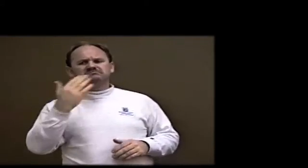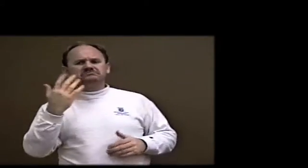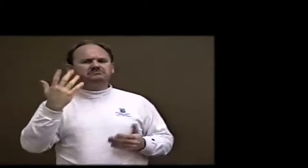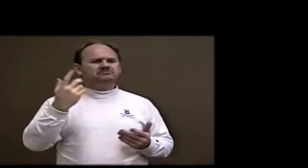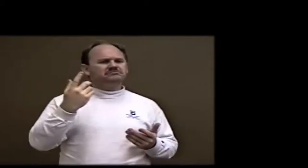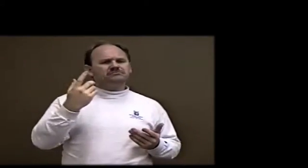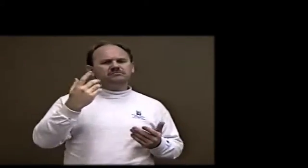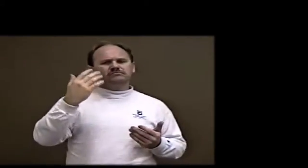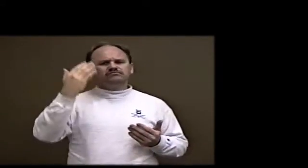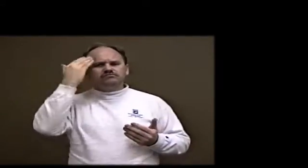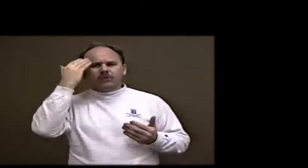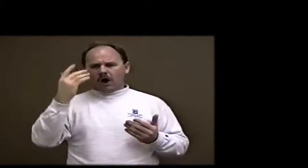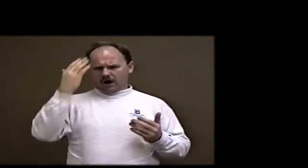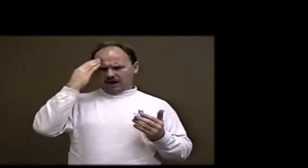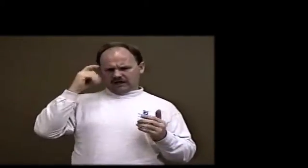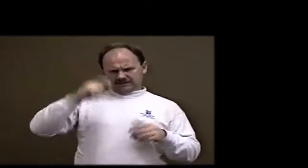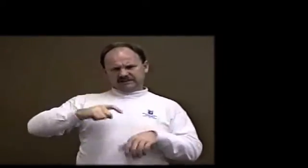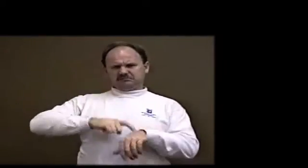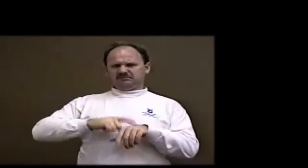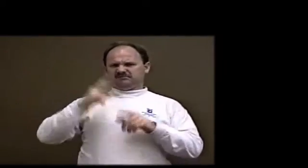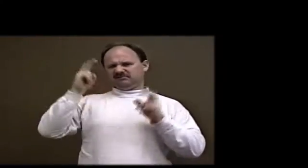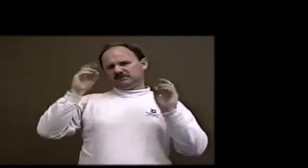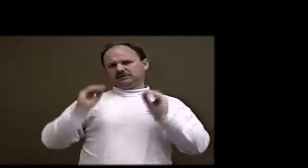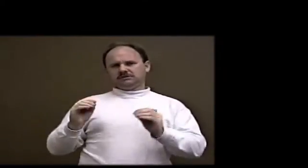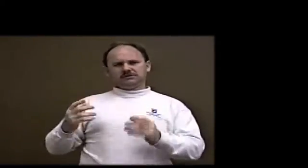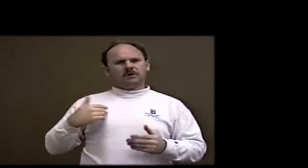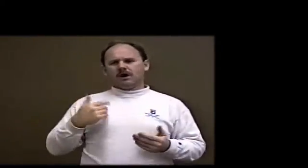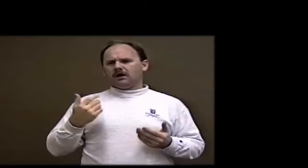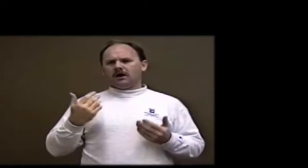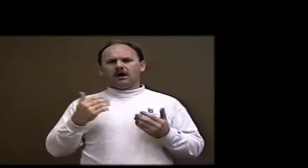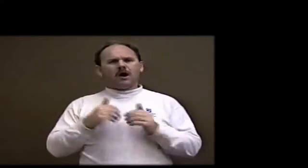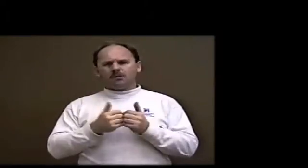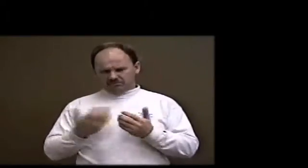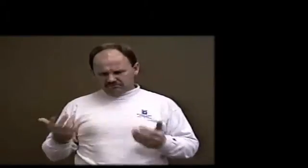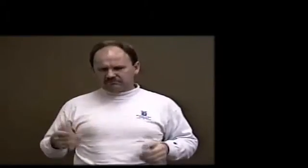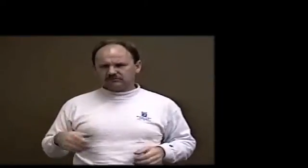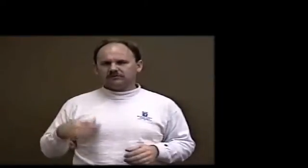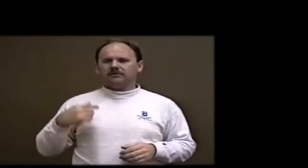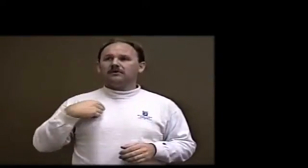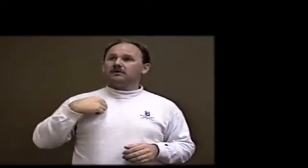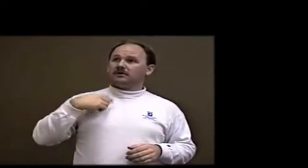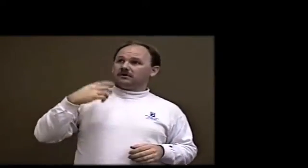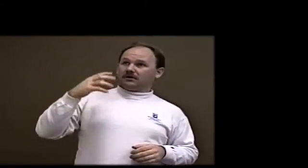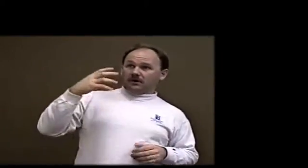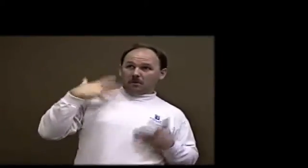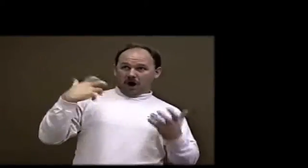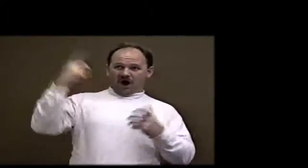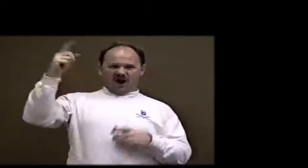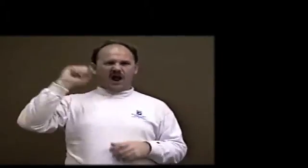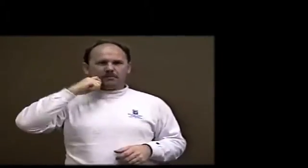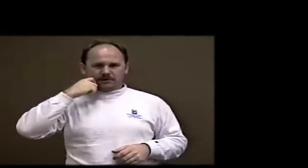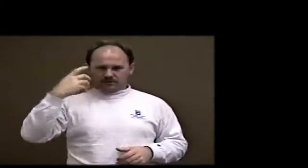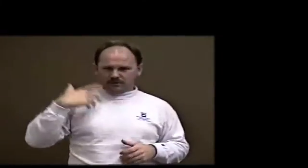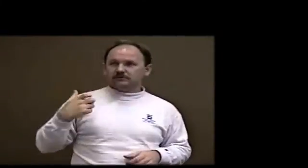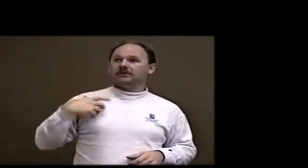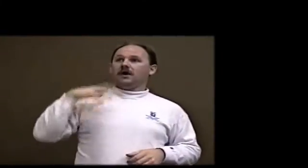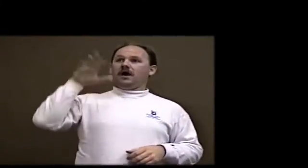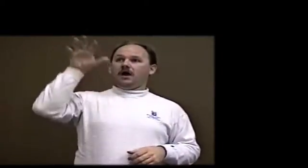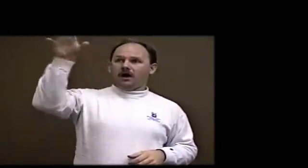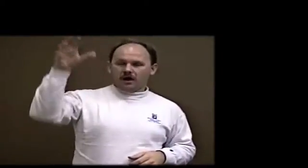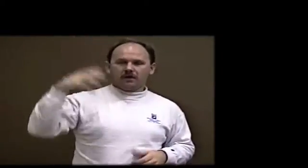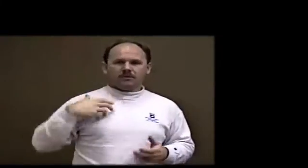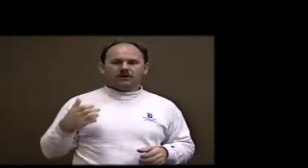Later on, I went to my aunt's house. She's very good at determining the right situations to teach me certain things. I wanted an apple, so I thought, well,